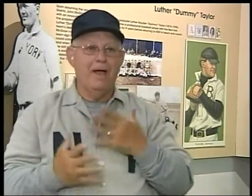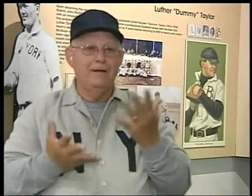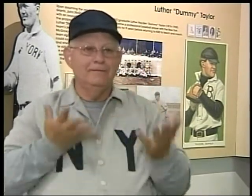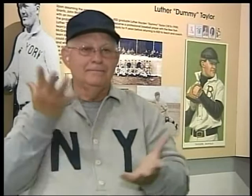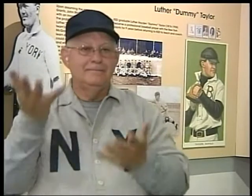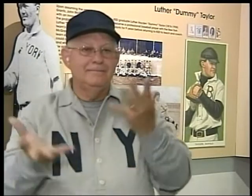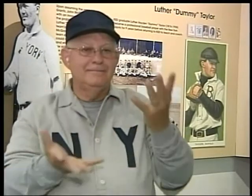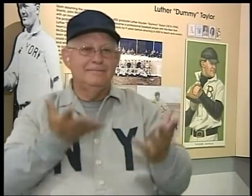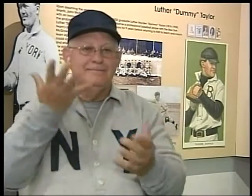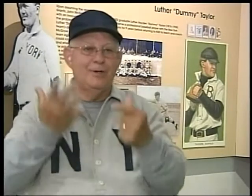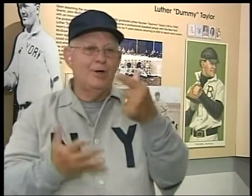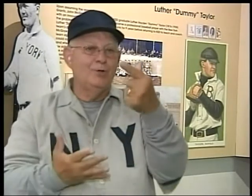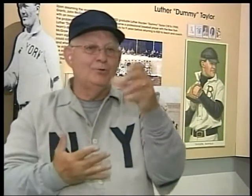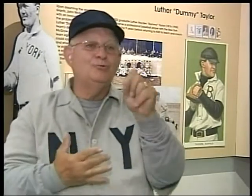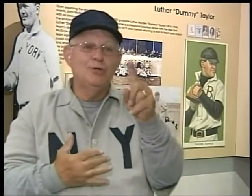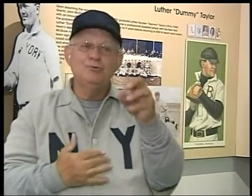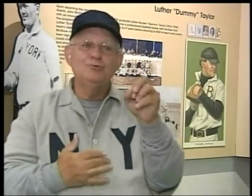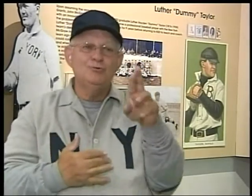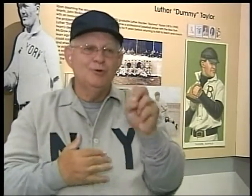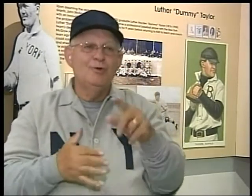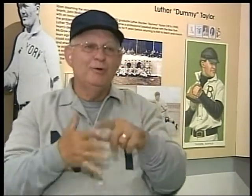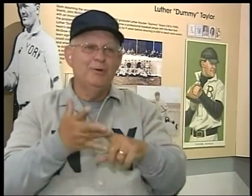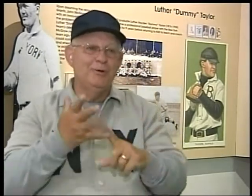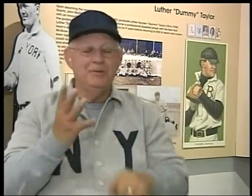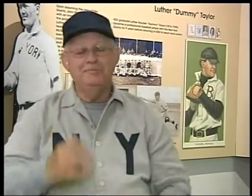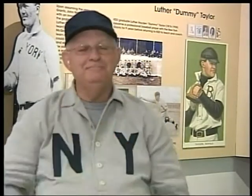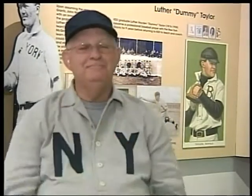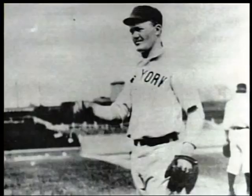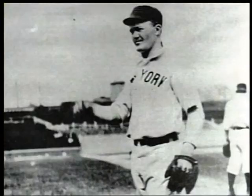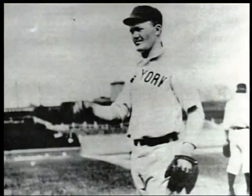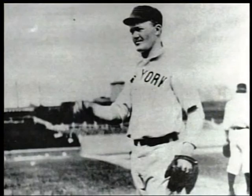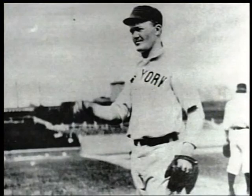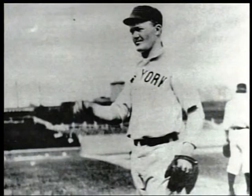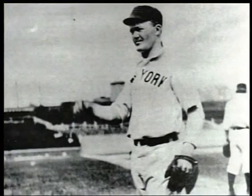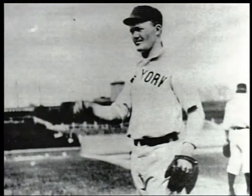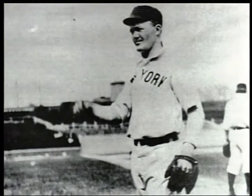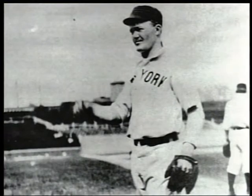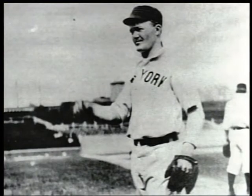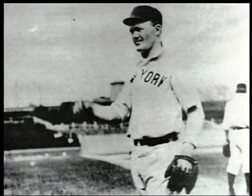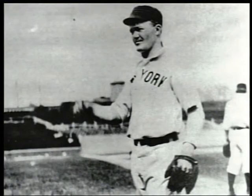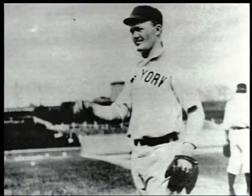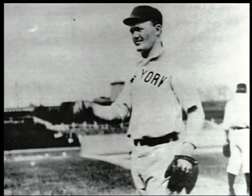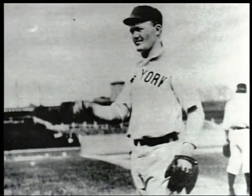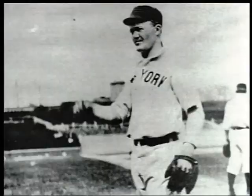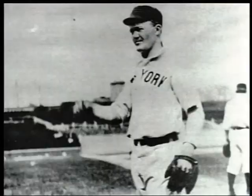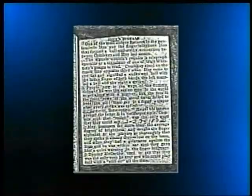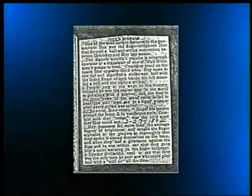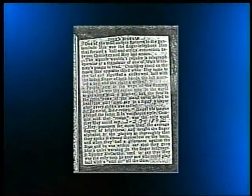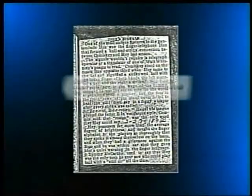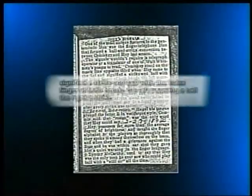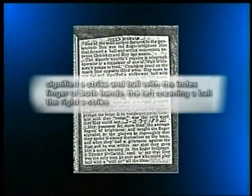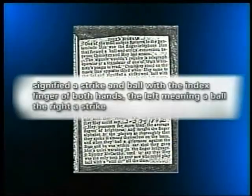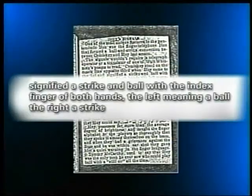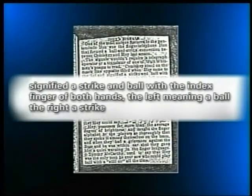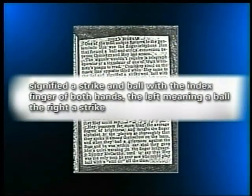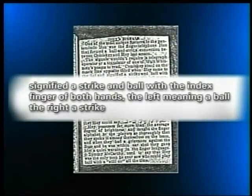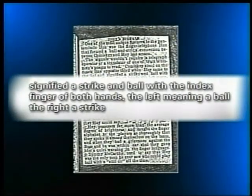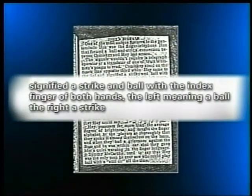my gestures and everything. Taylor wasn't the first to use hand signs. According to 19th century